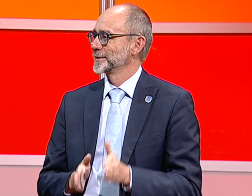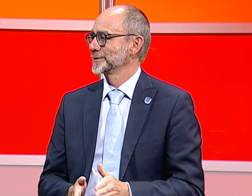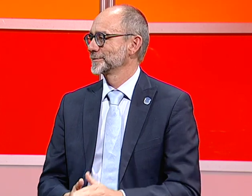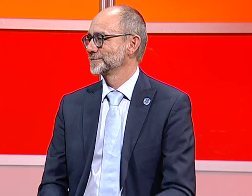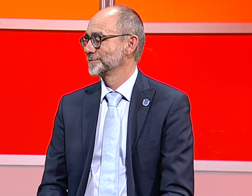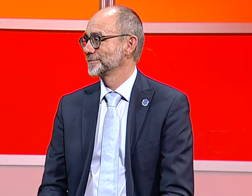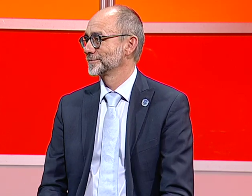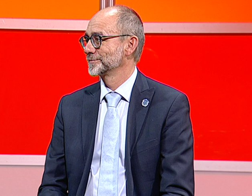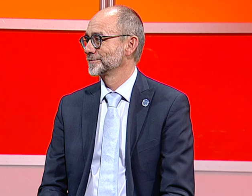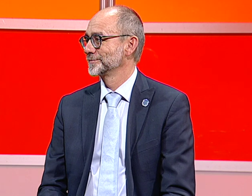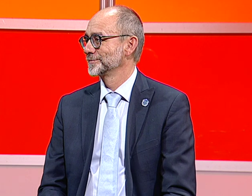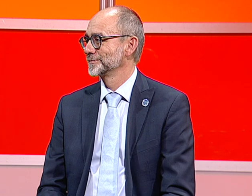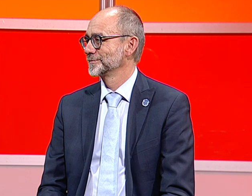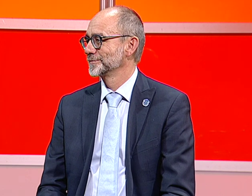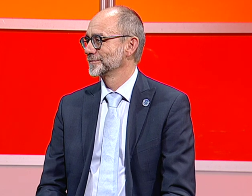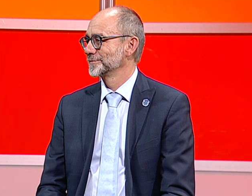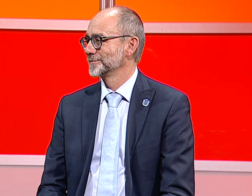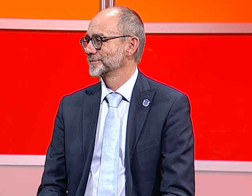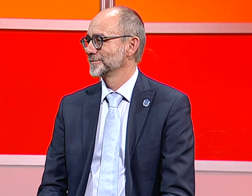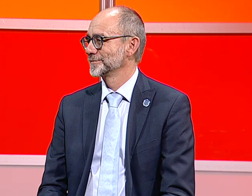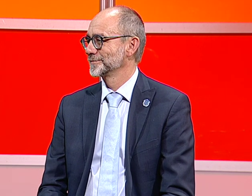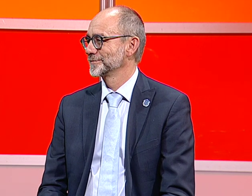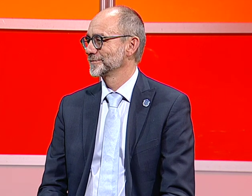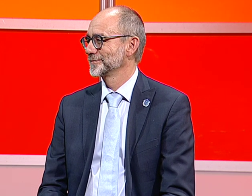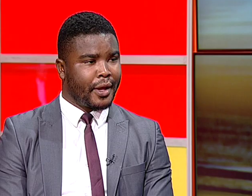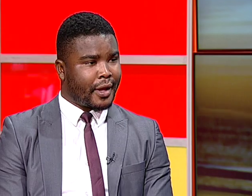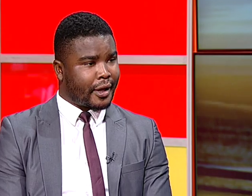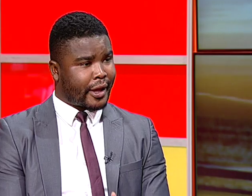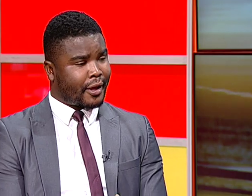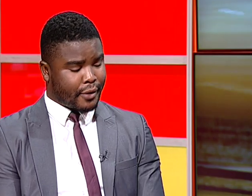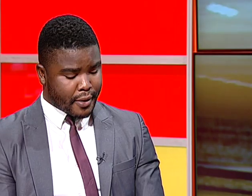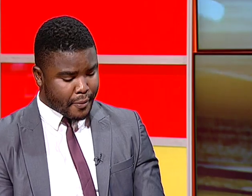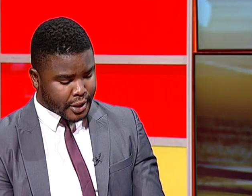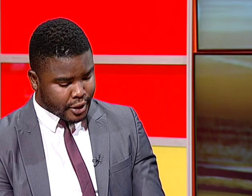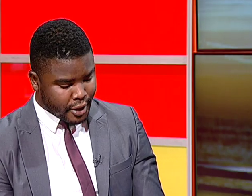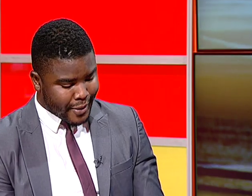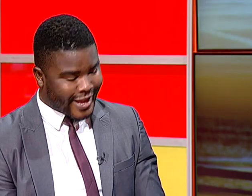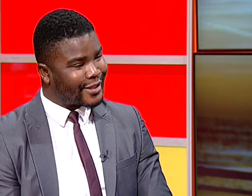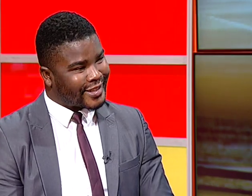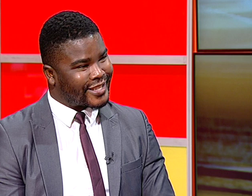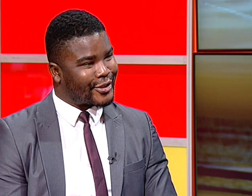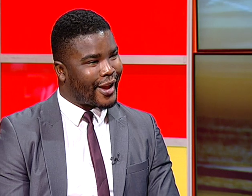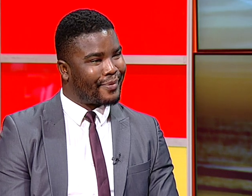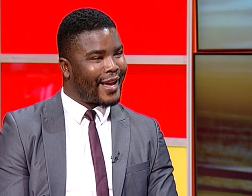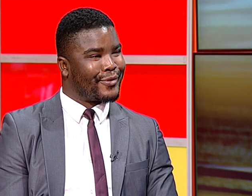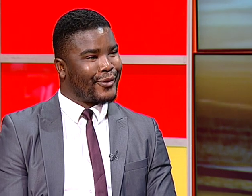in various ways, they become employable. Very much indeed. Lena Keller, amongst the many activities that you have planned for the